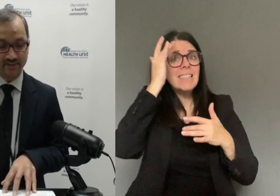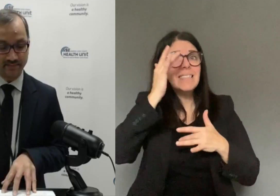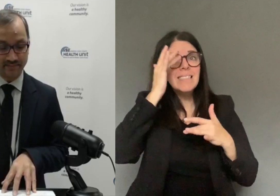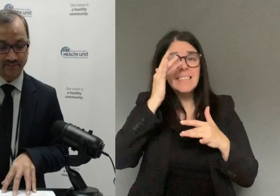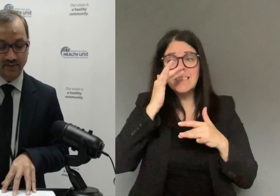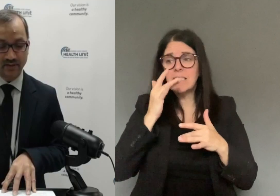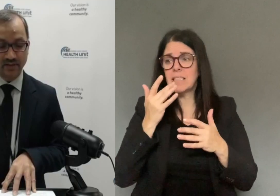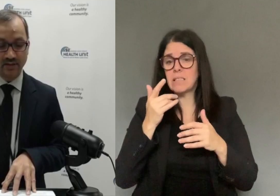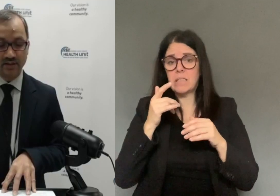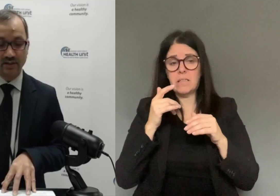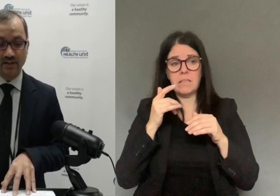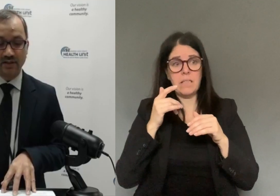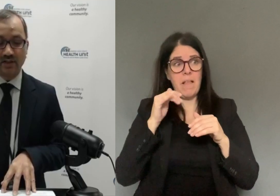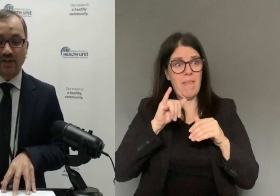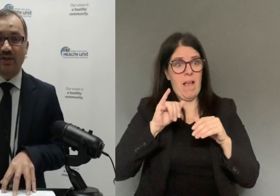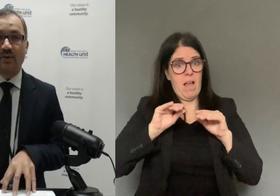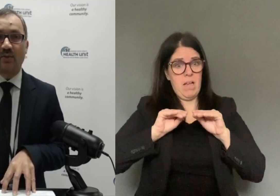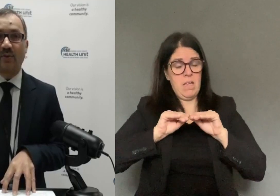wildfire.